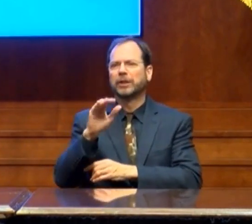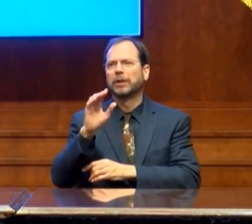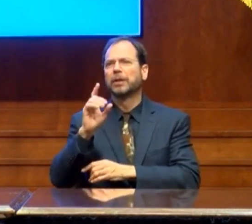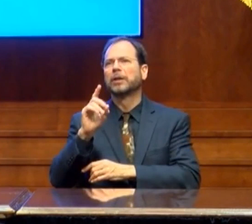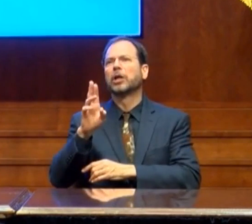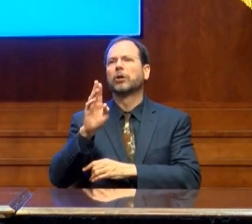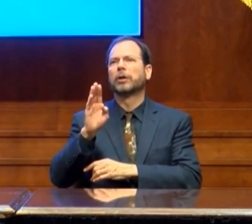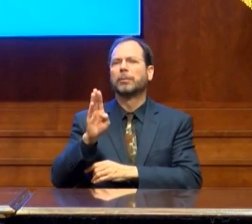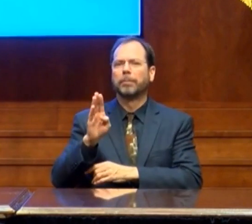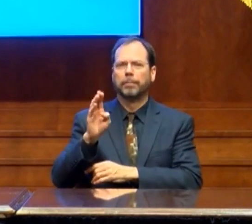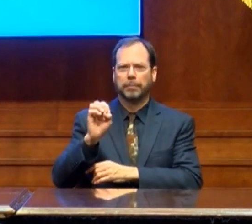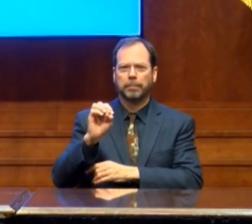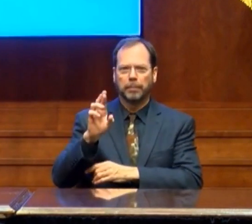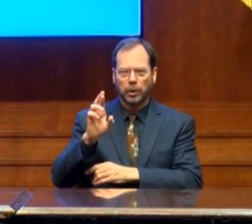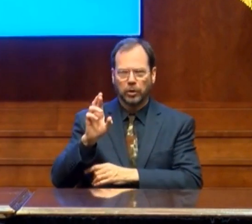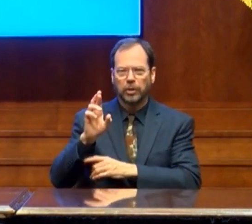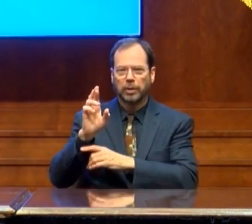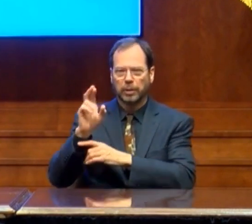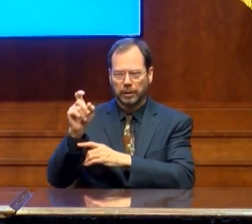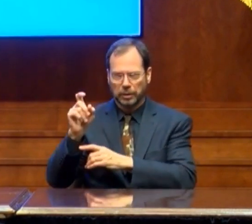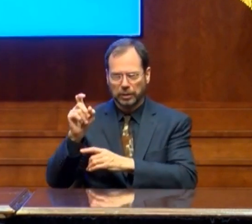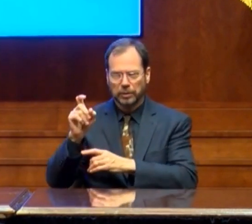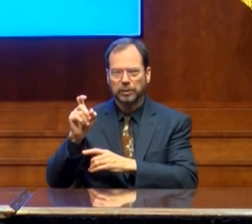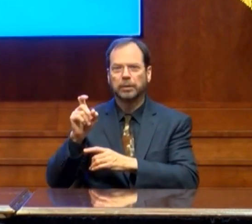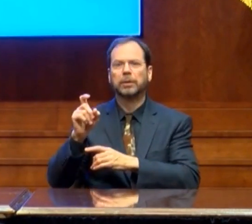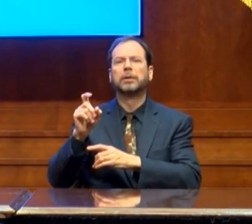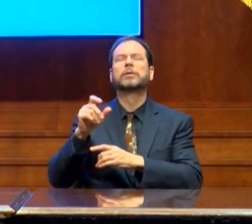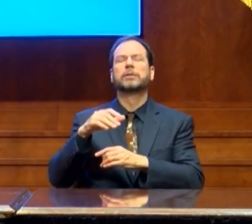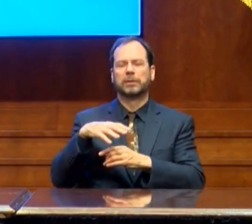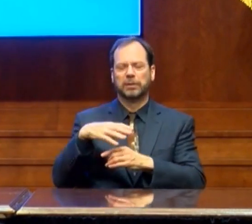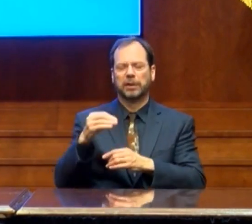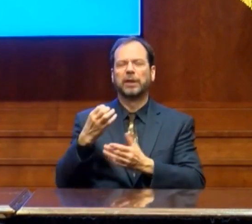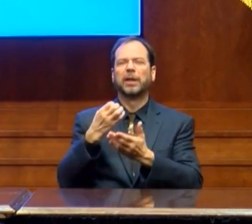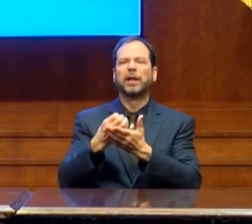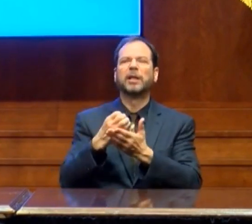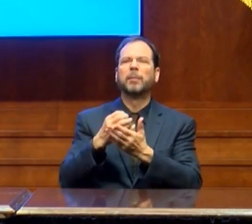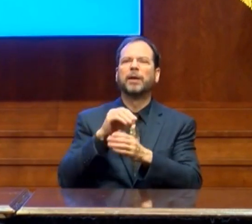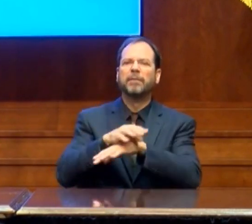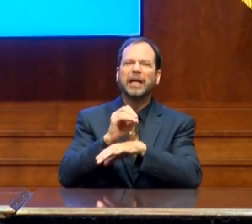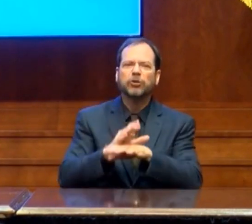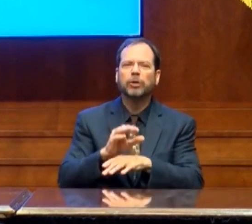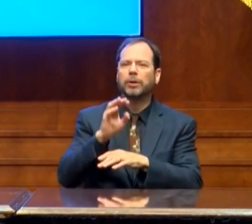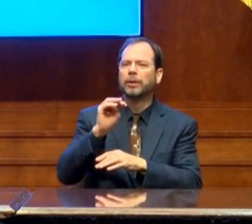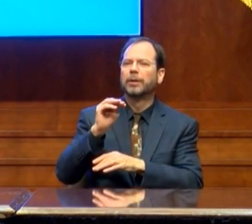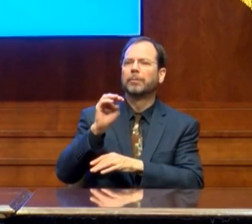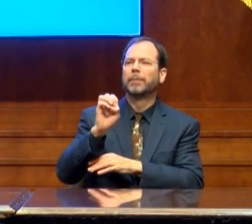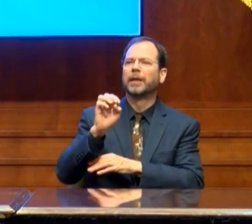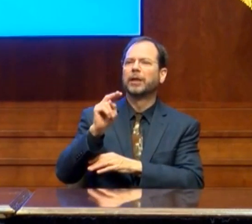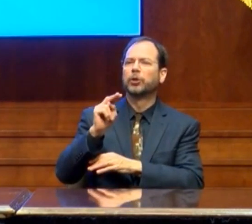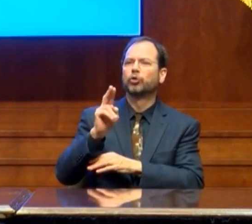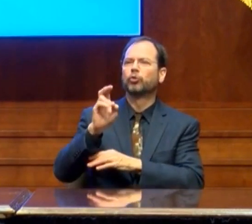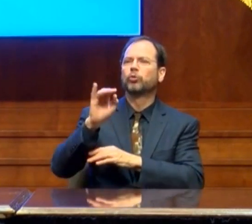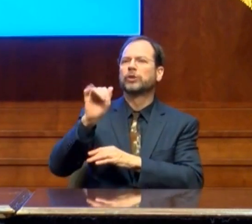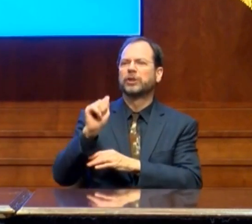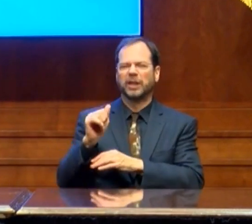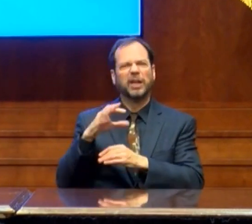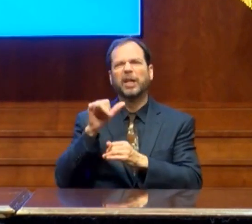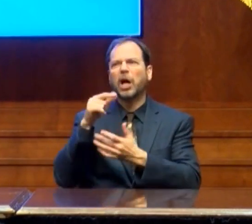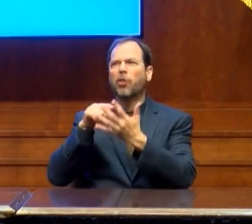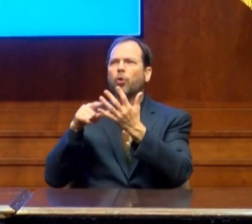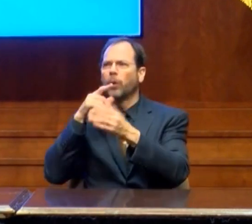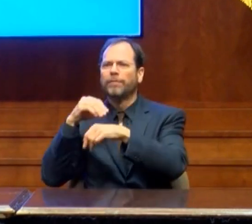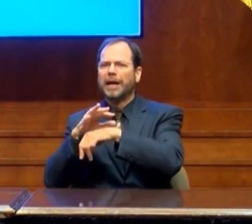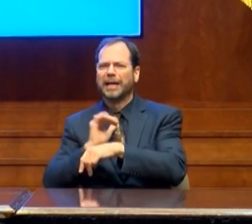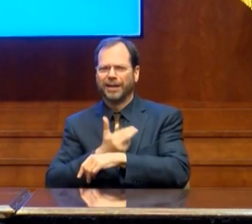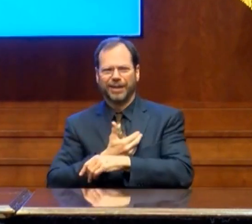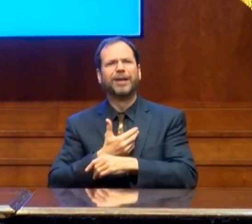Dr. Birx, as well as the President himself and the Vice President himself, as well as the economic advisors, Mnuchin, and